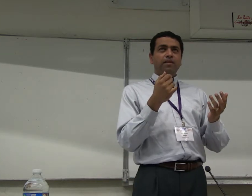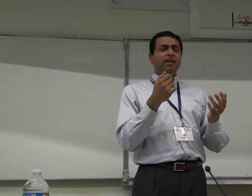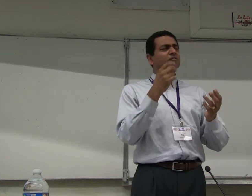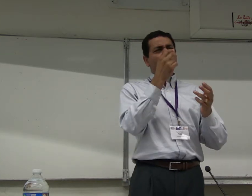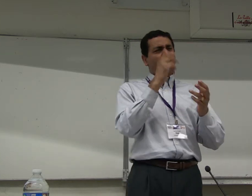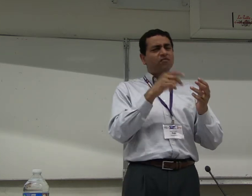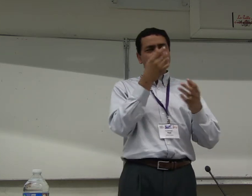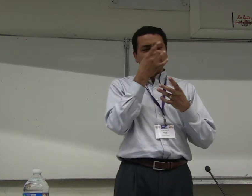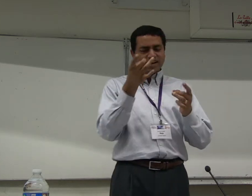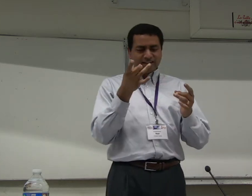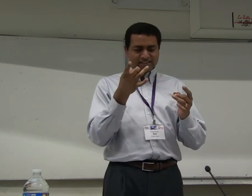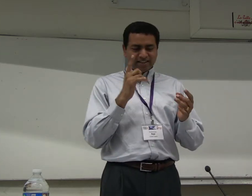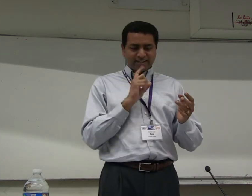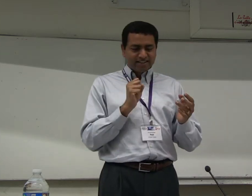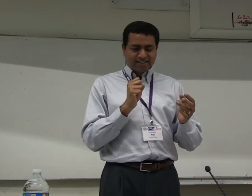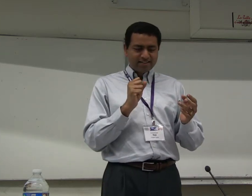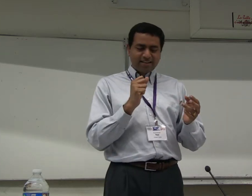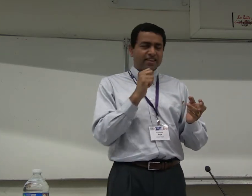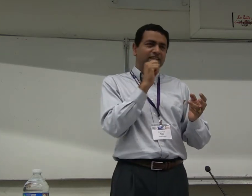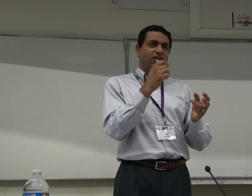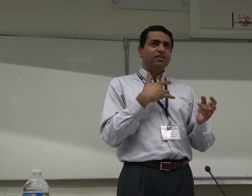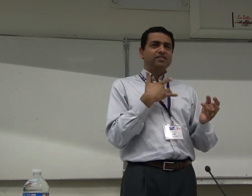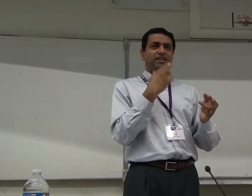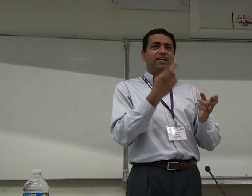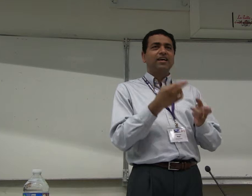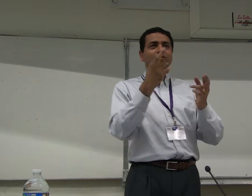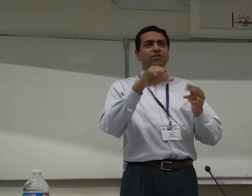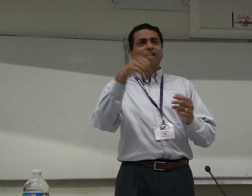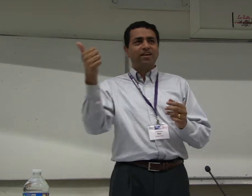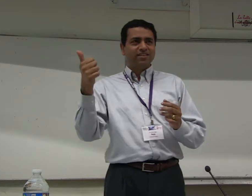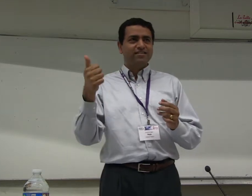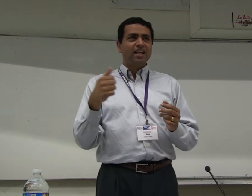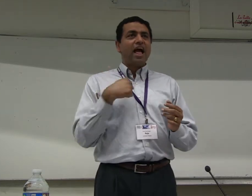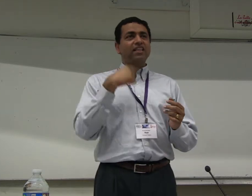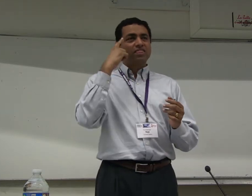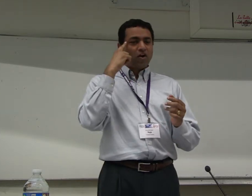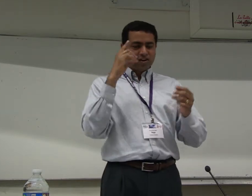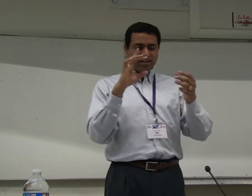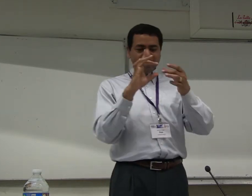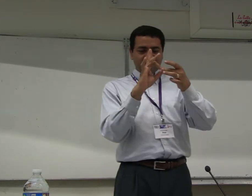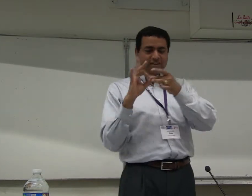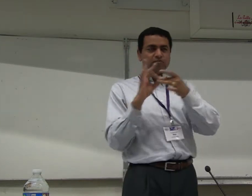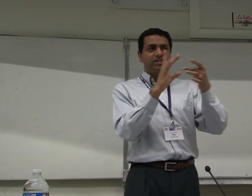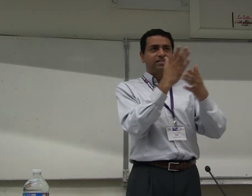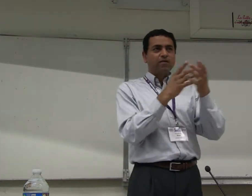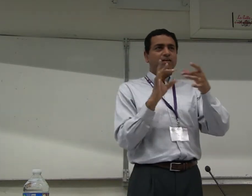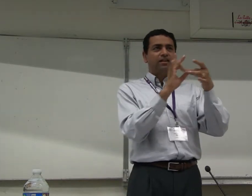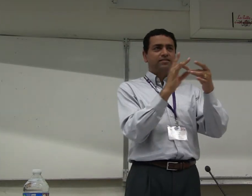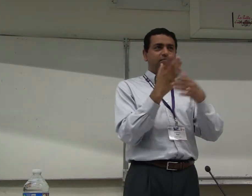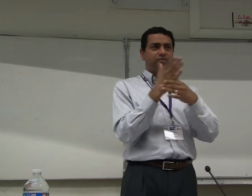and to know more about the plot. Well, what's interesting is that they didn't know if they could recommend it